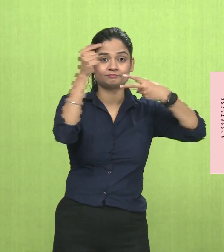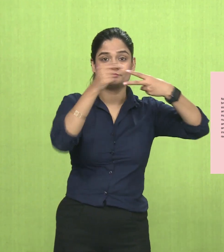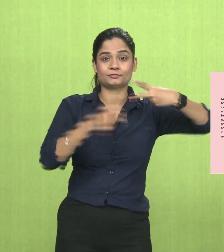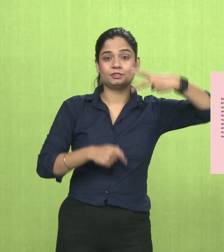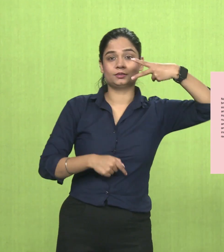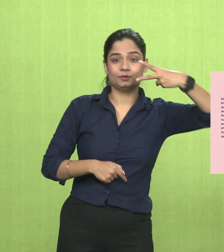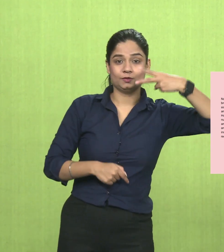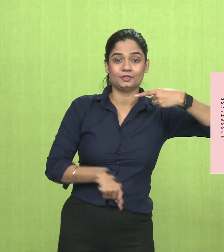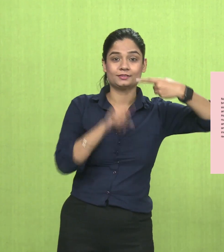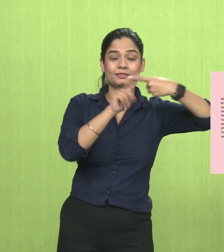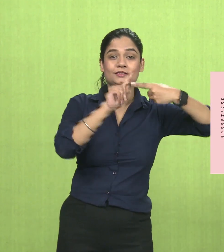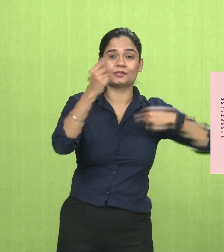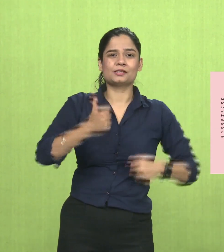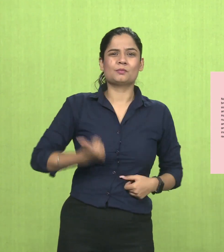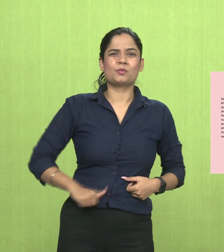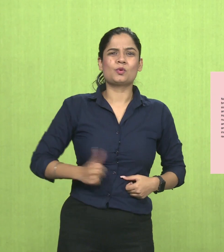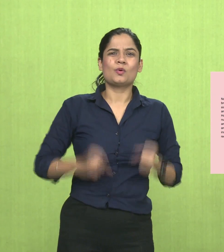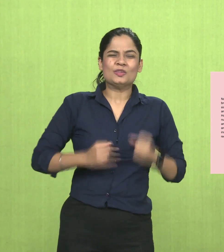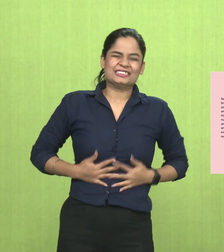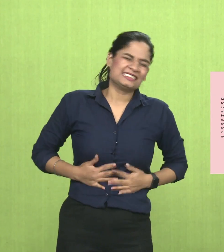Now let's discuss diet specific diseases,